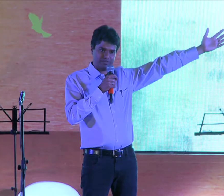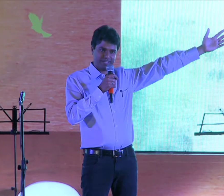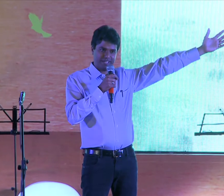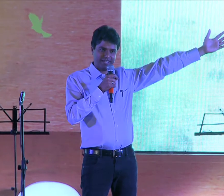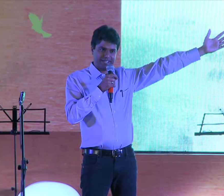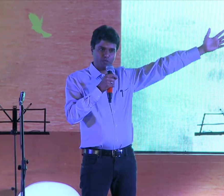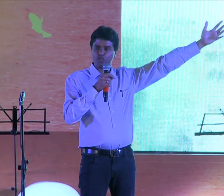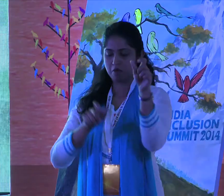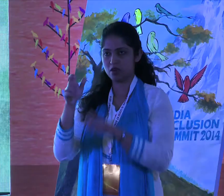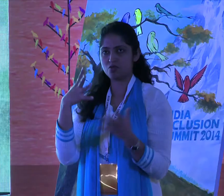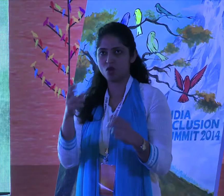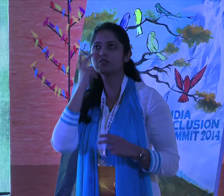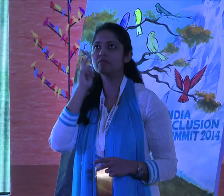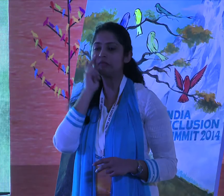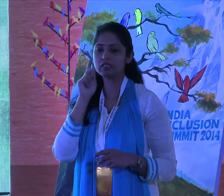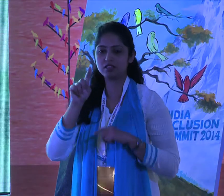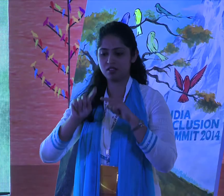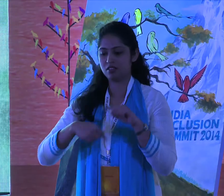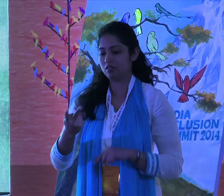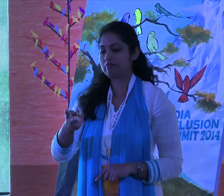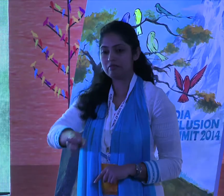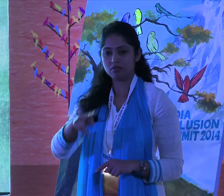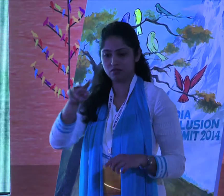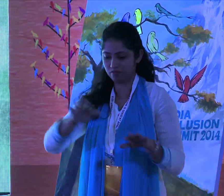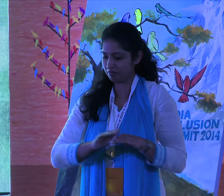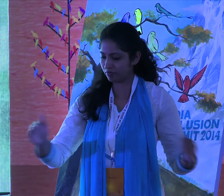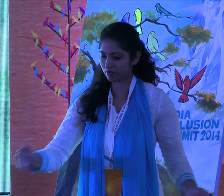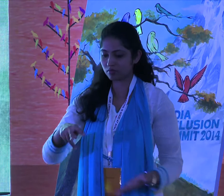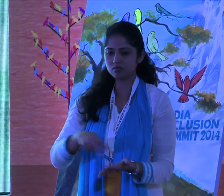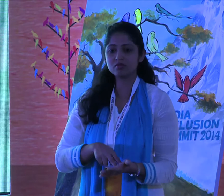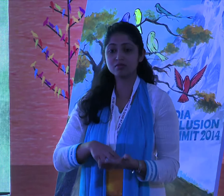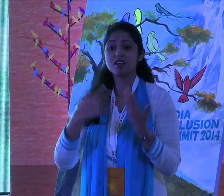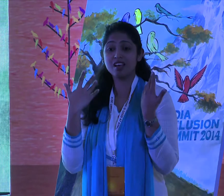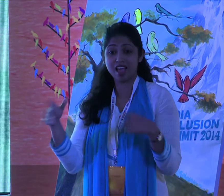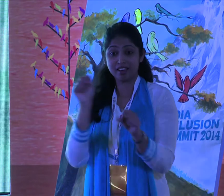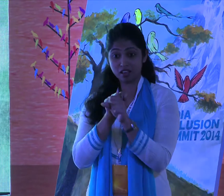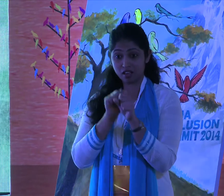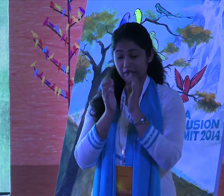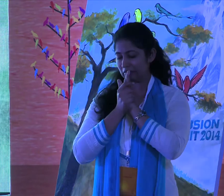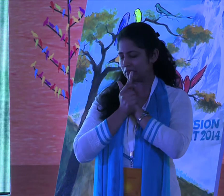masters. What you would see in the next 2 days on stage are masters in their own field.